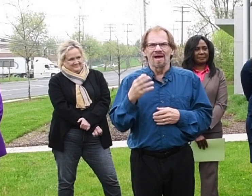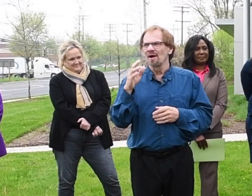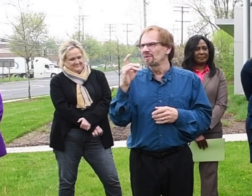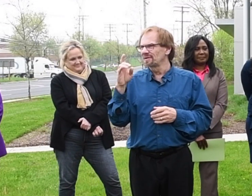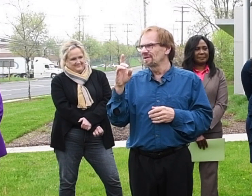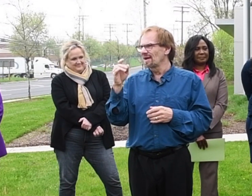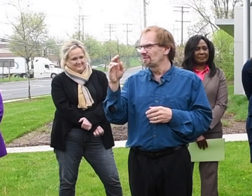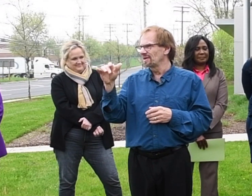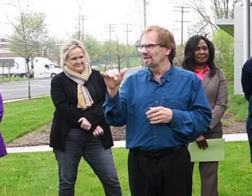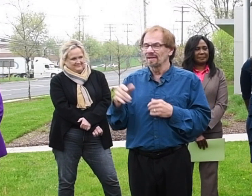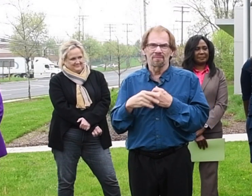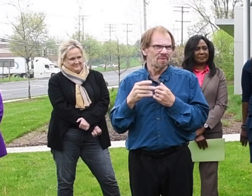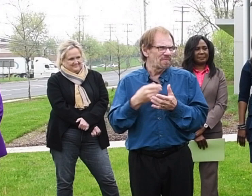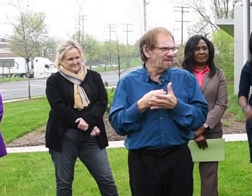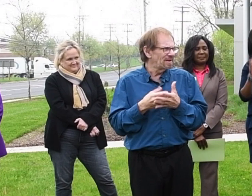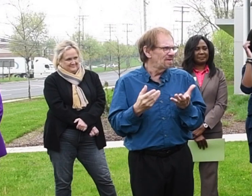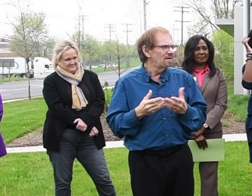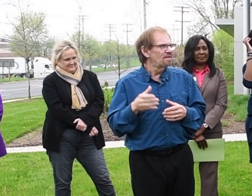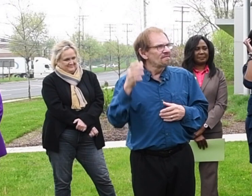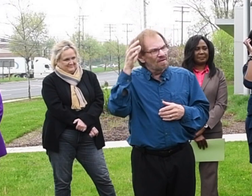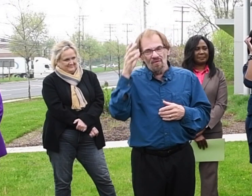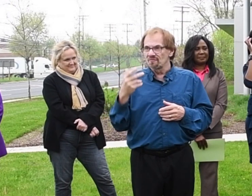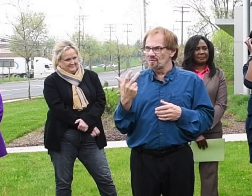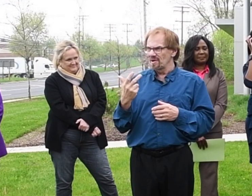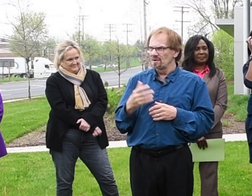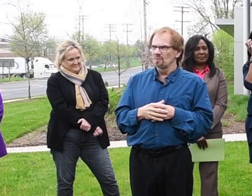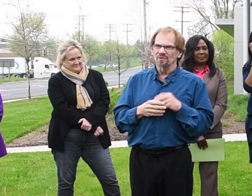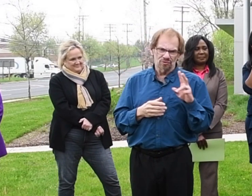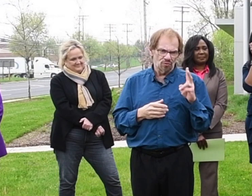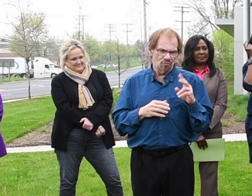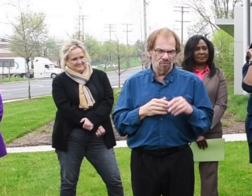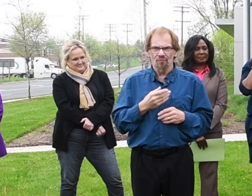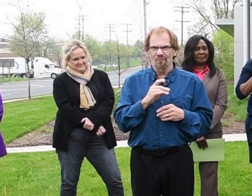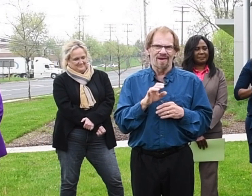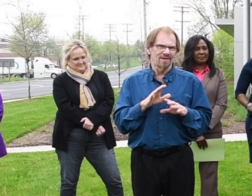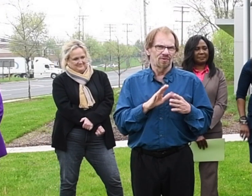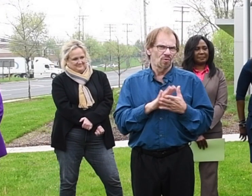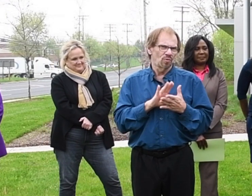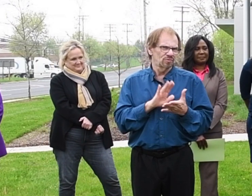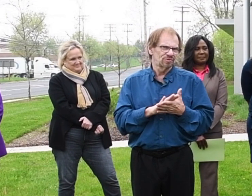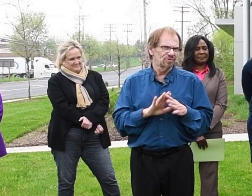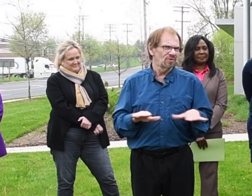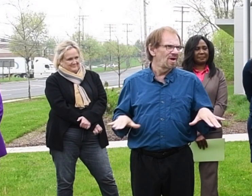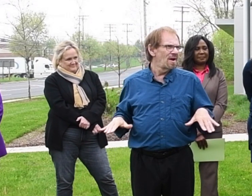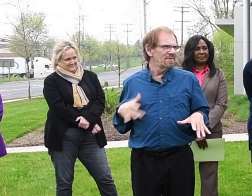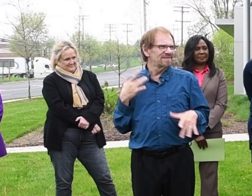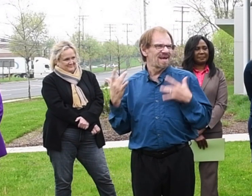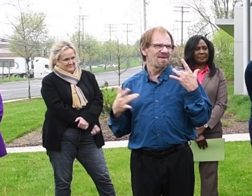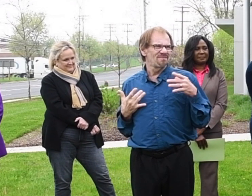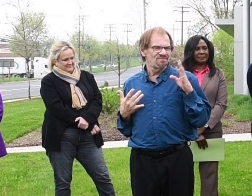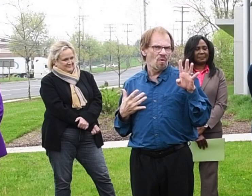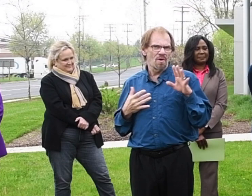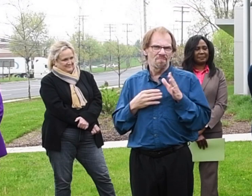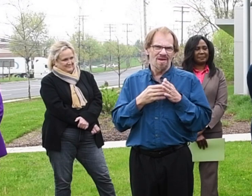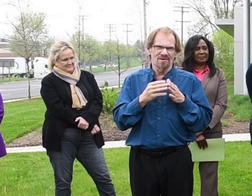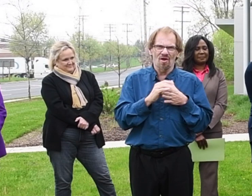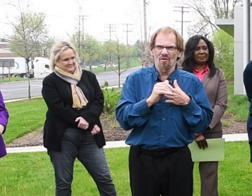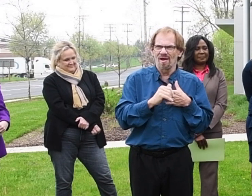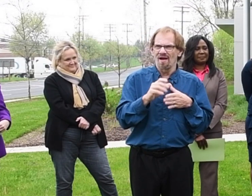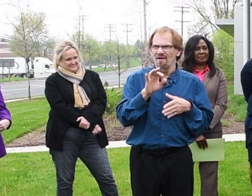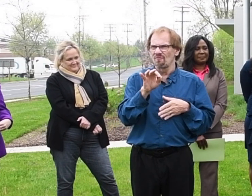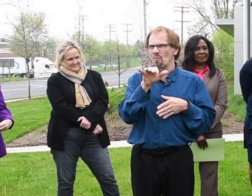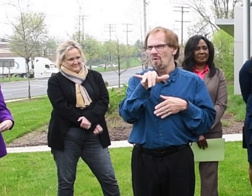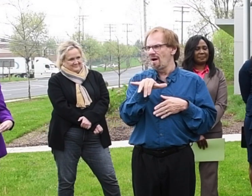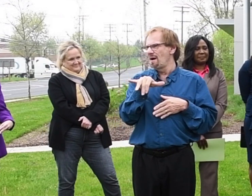right here. As a father of 3 with 2 grade school children, I'm ecstatic for the proposed $4 million in the FY25 budget